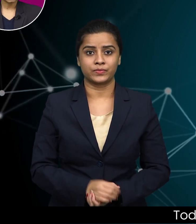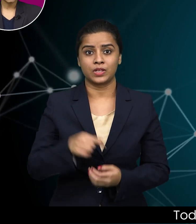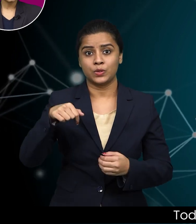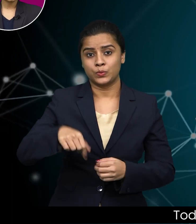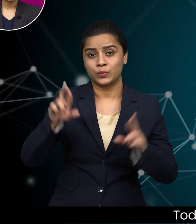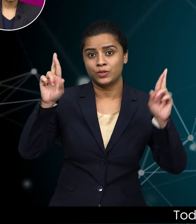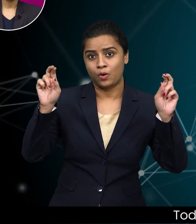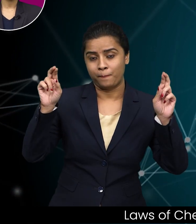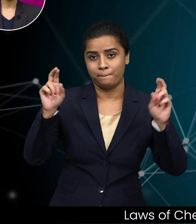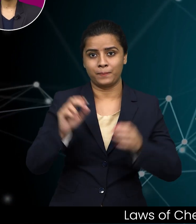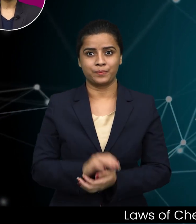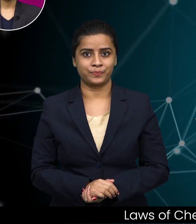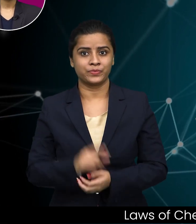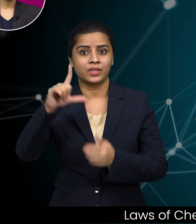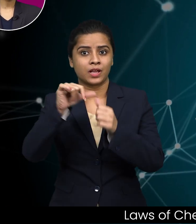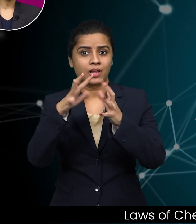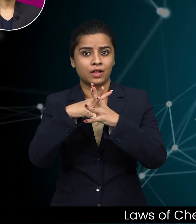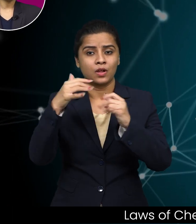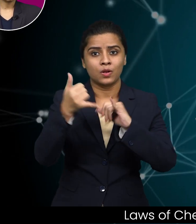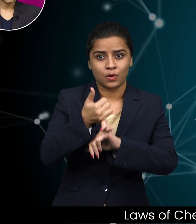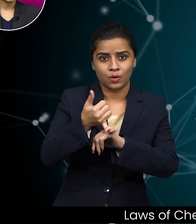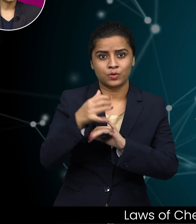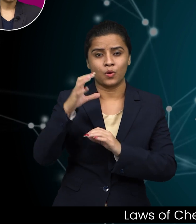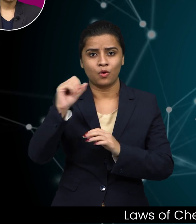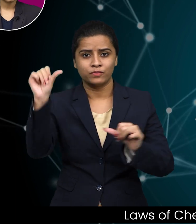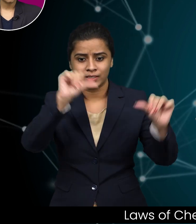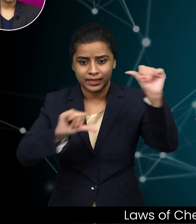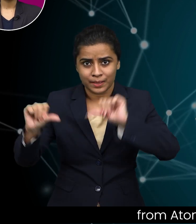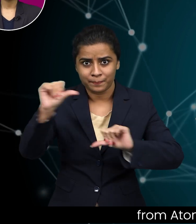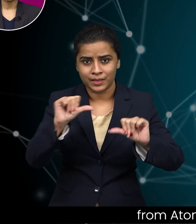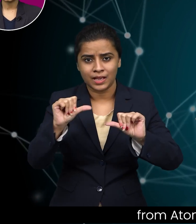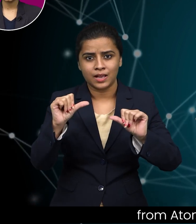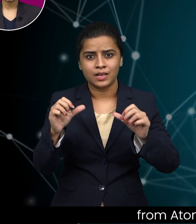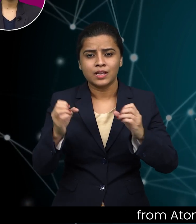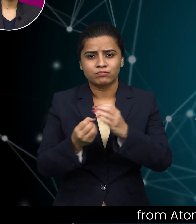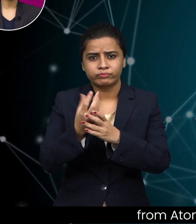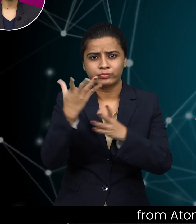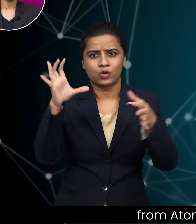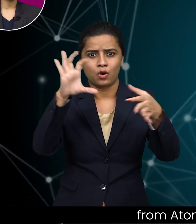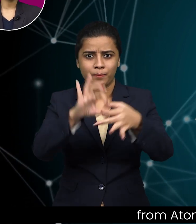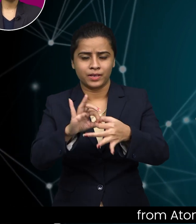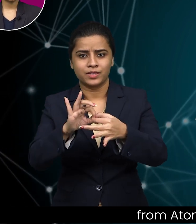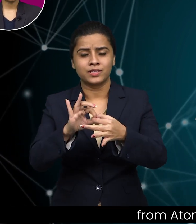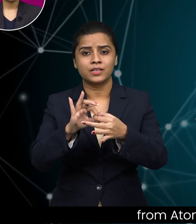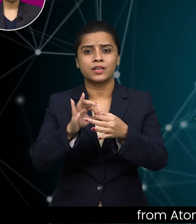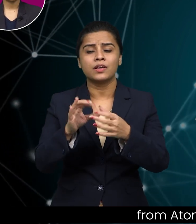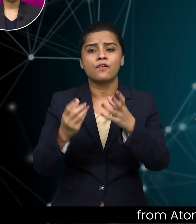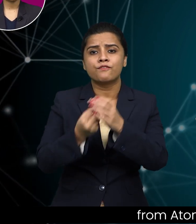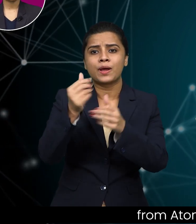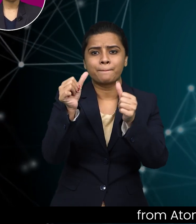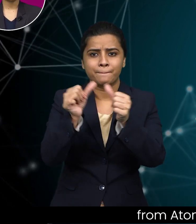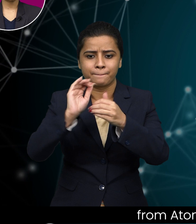Today's topic is laws of chemical combination from atoms and molecules.